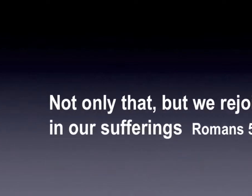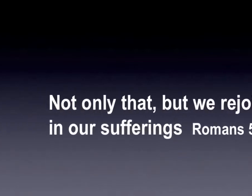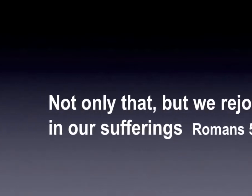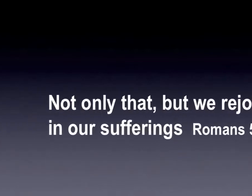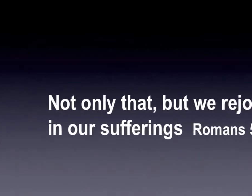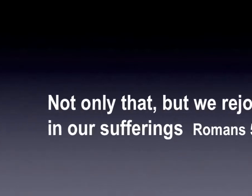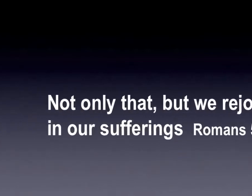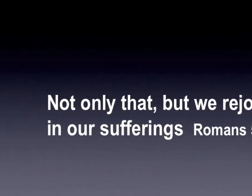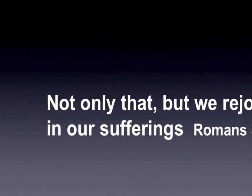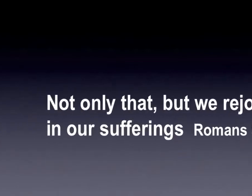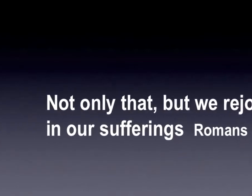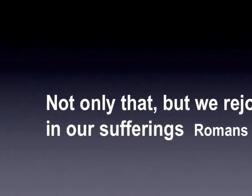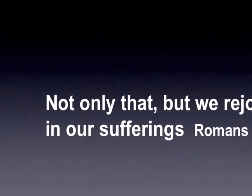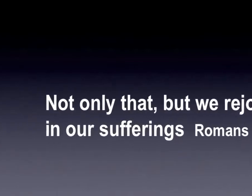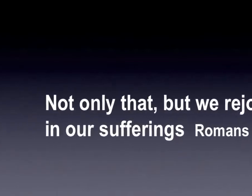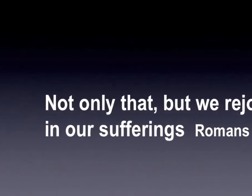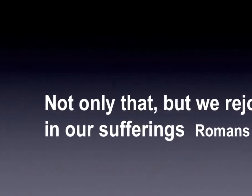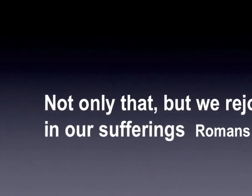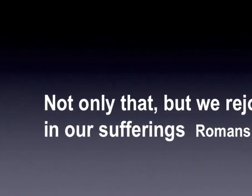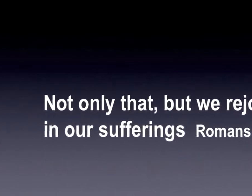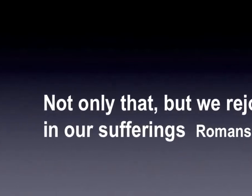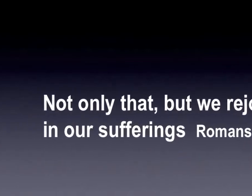Not only that, but we rejoice in our sufferings.